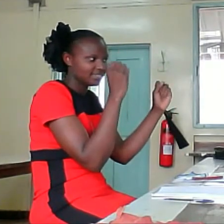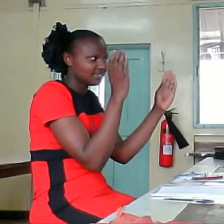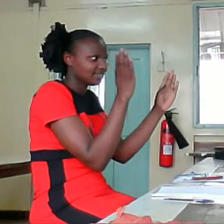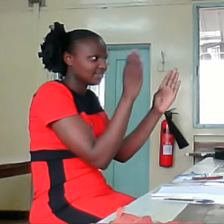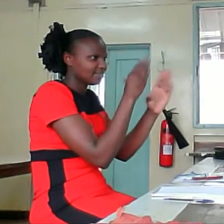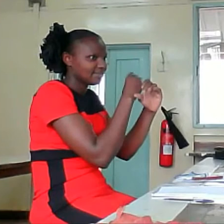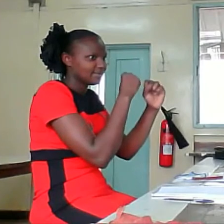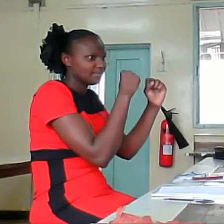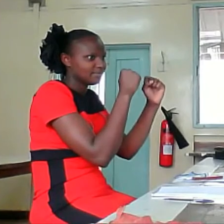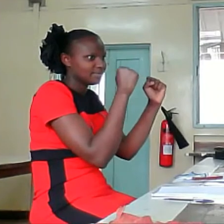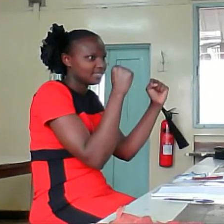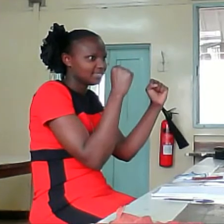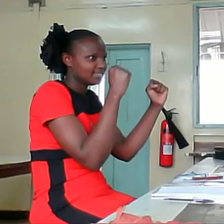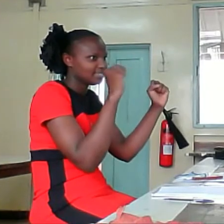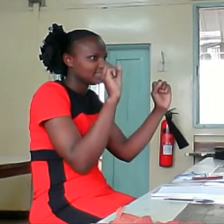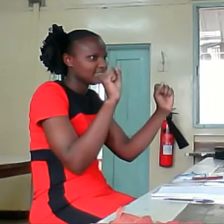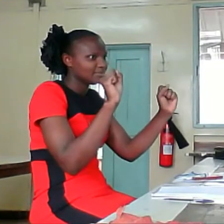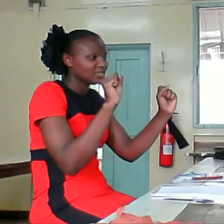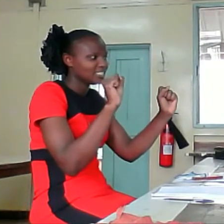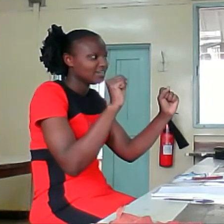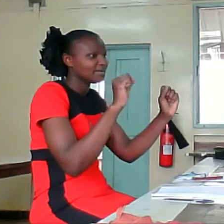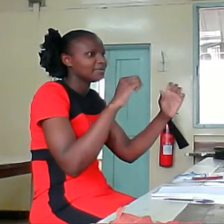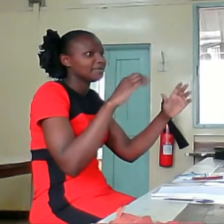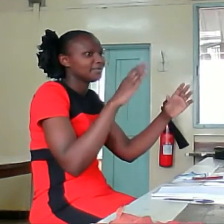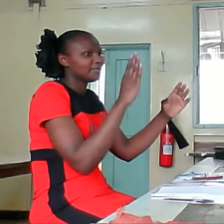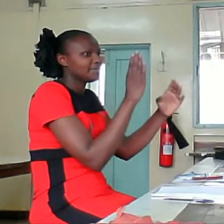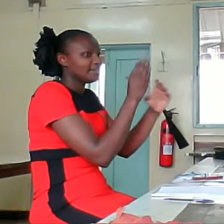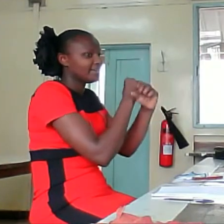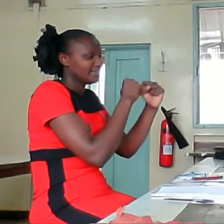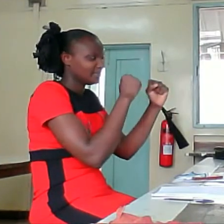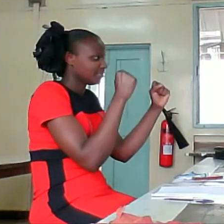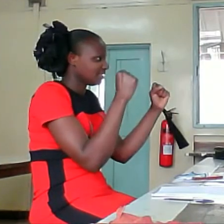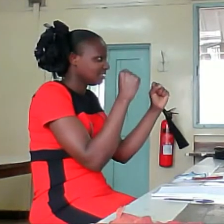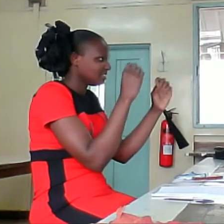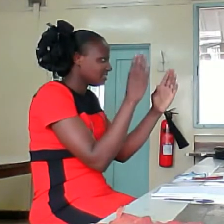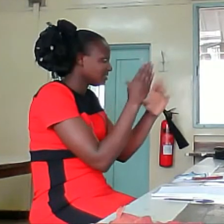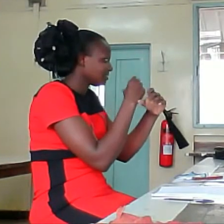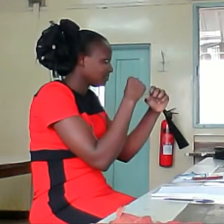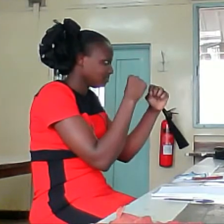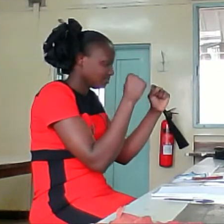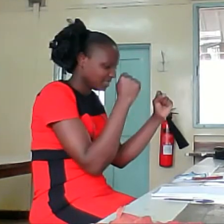president. Ninamshika. Hey, president.